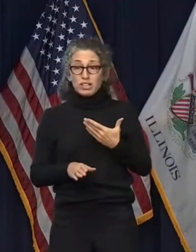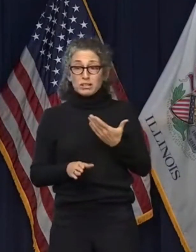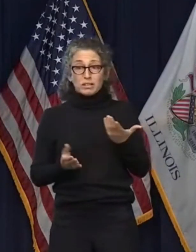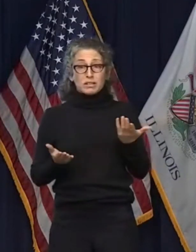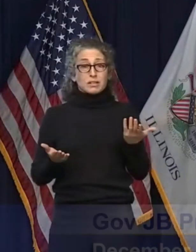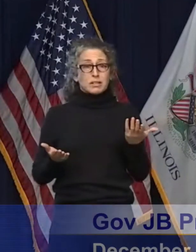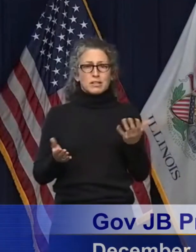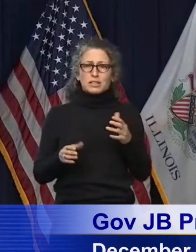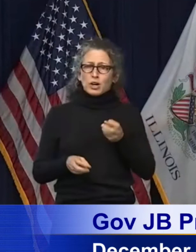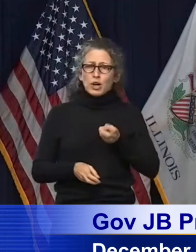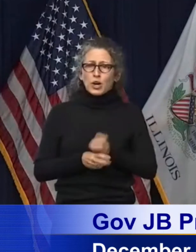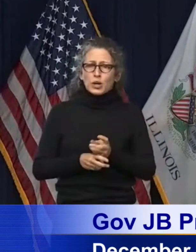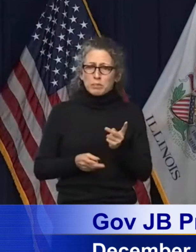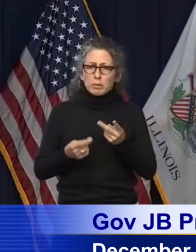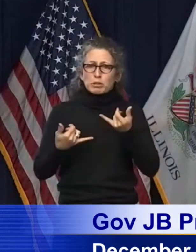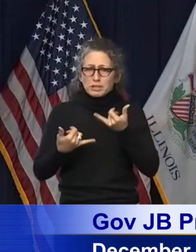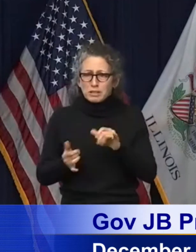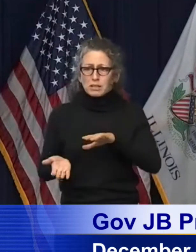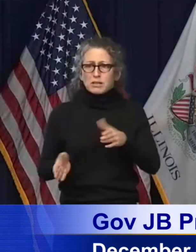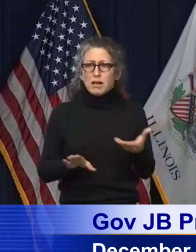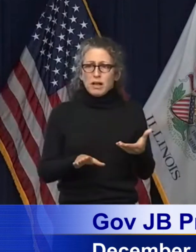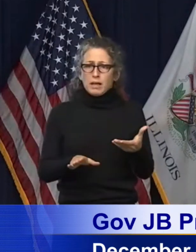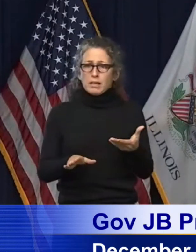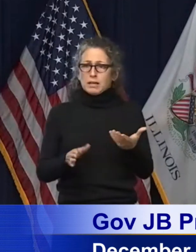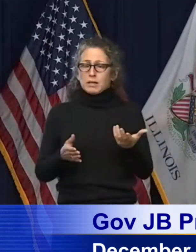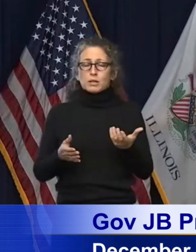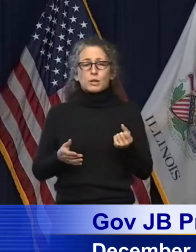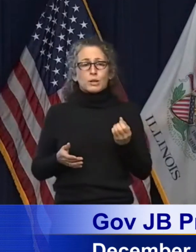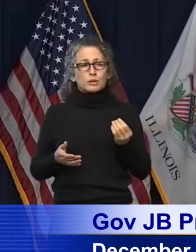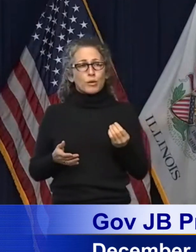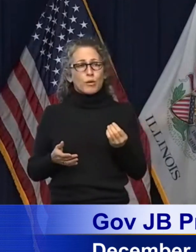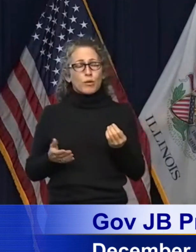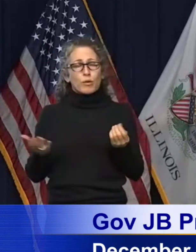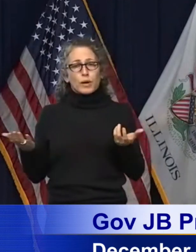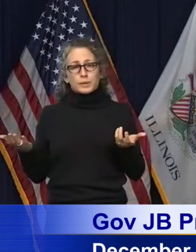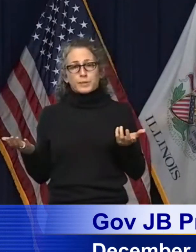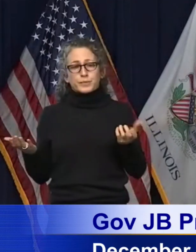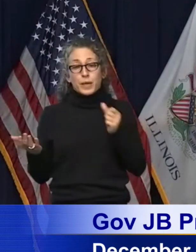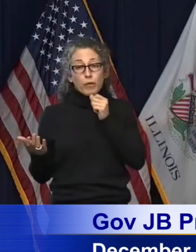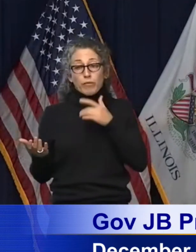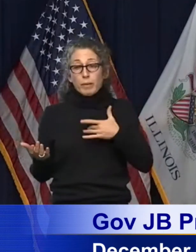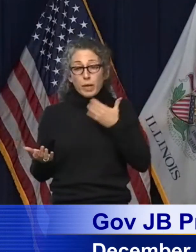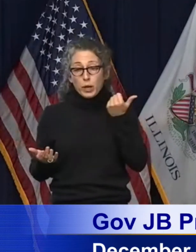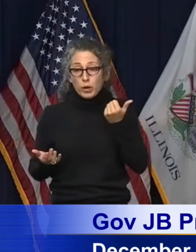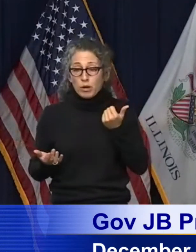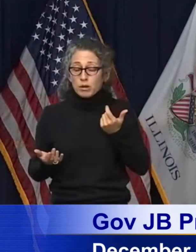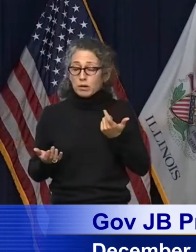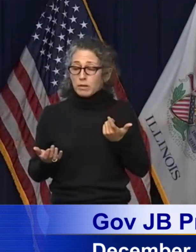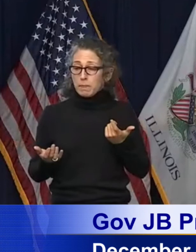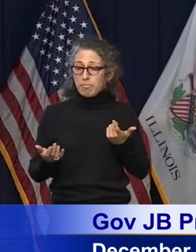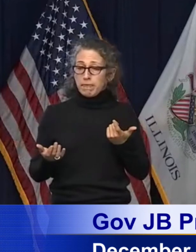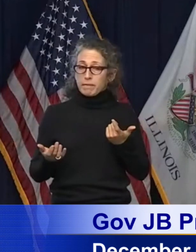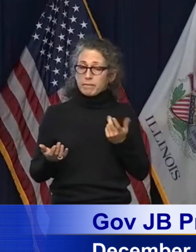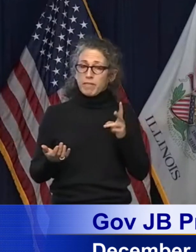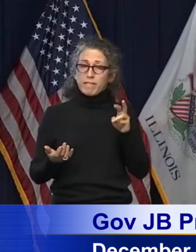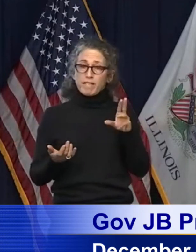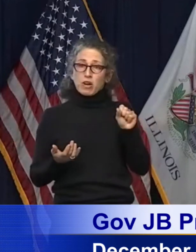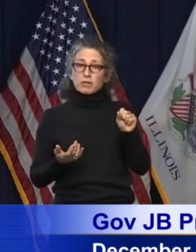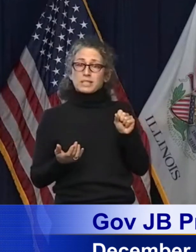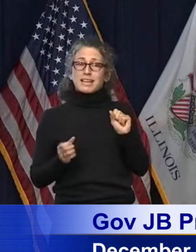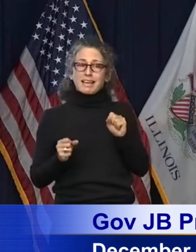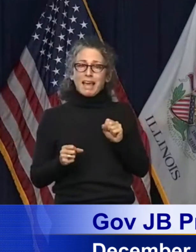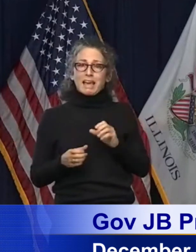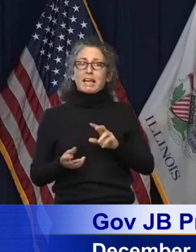that? And I don't. And all I can say is that the virus is deadly. Maybe I ought to, aim